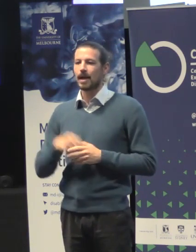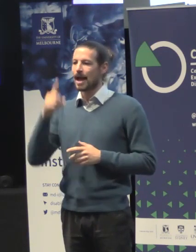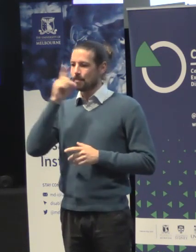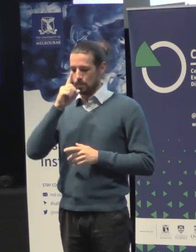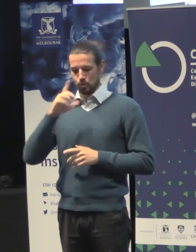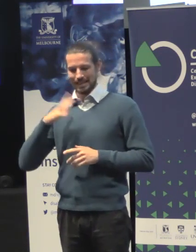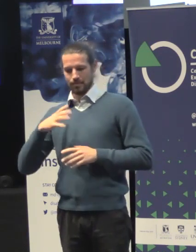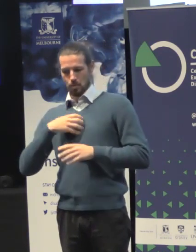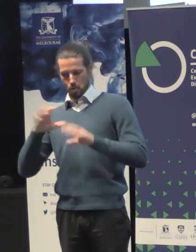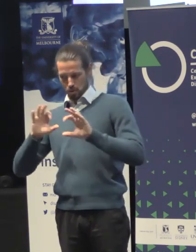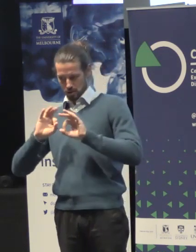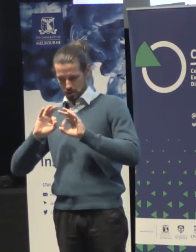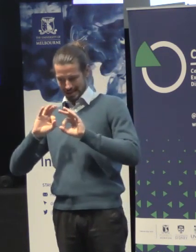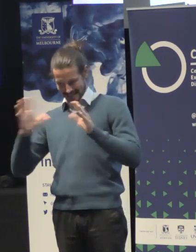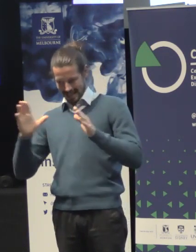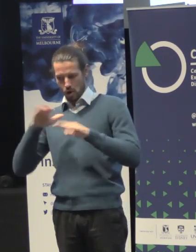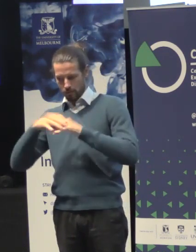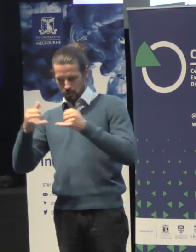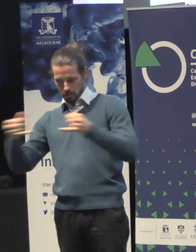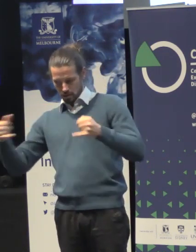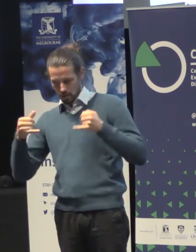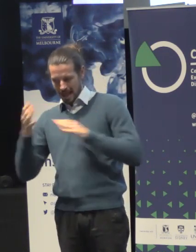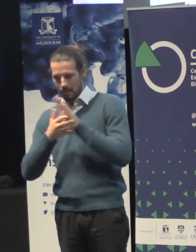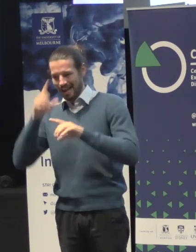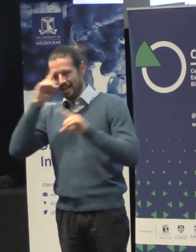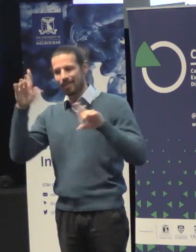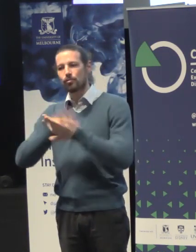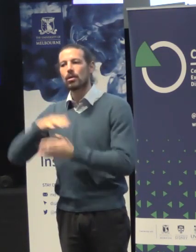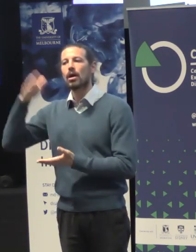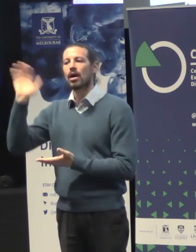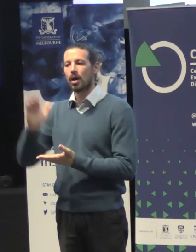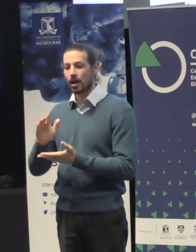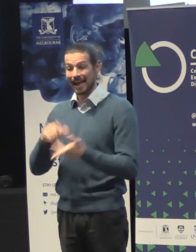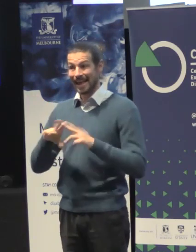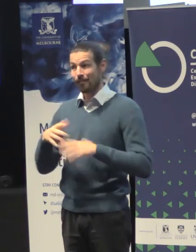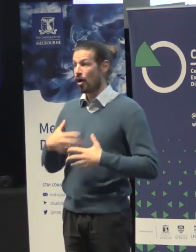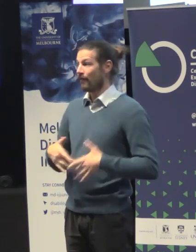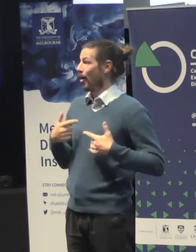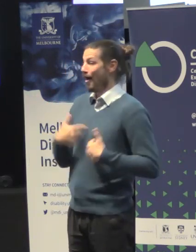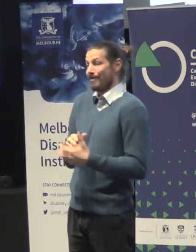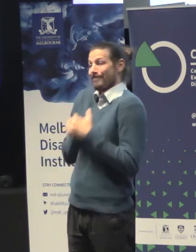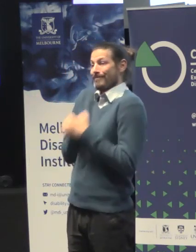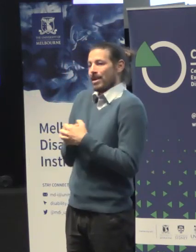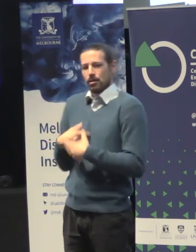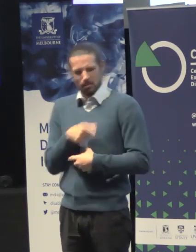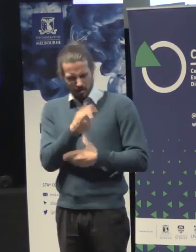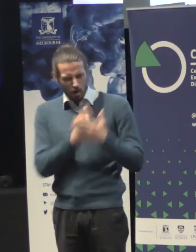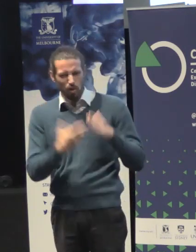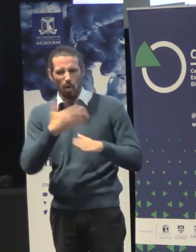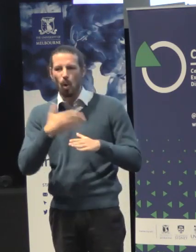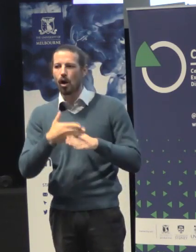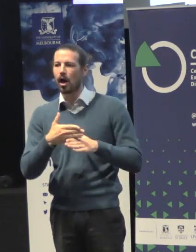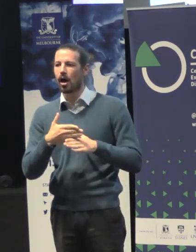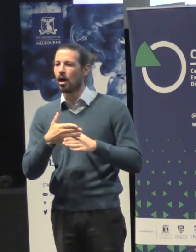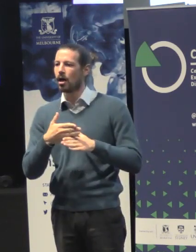clearer about it to avoid the confusions. If you think that you're their friend and they think that you're just a worker, that's not going to work